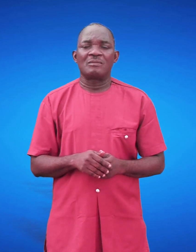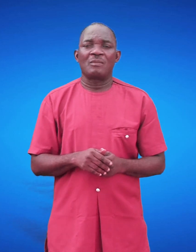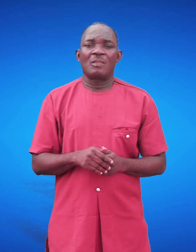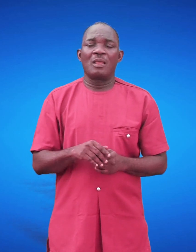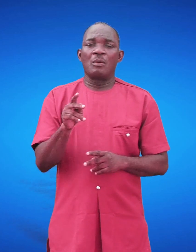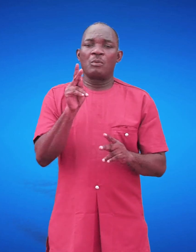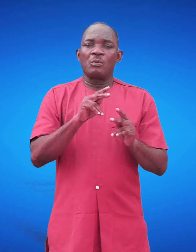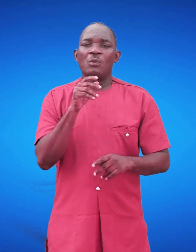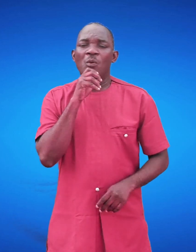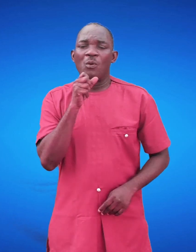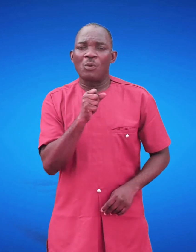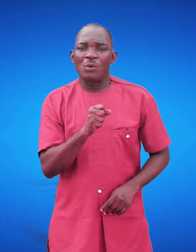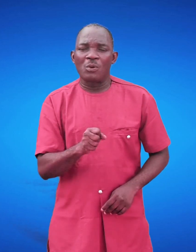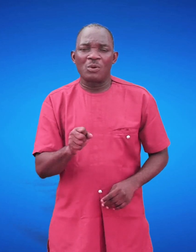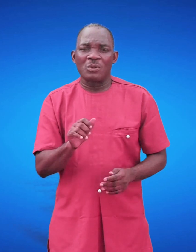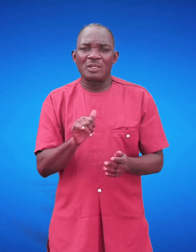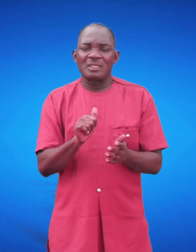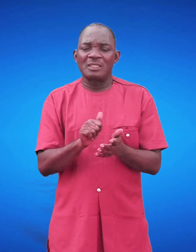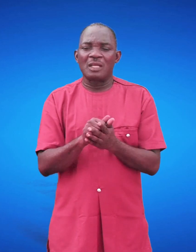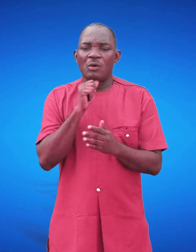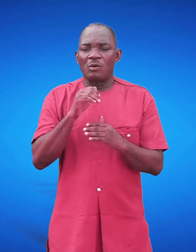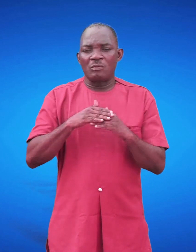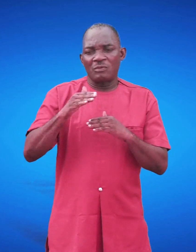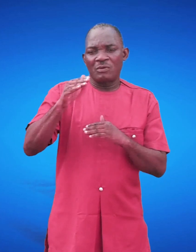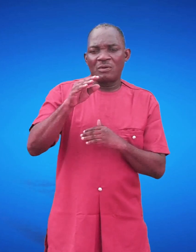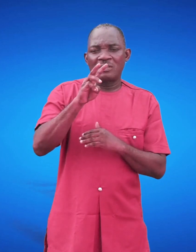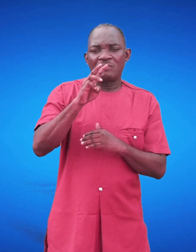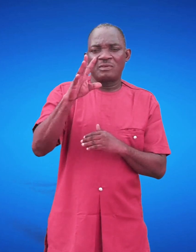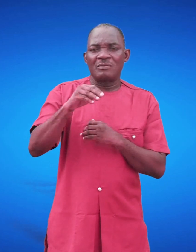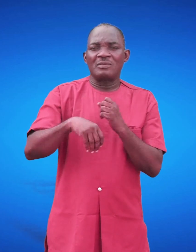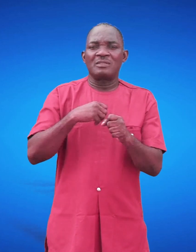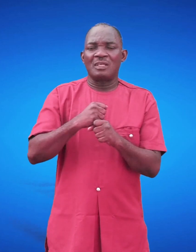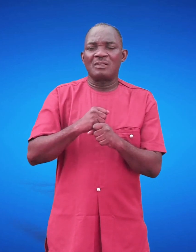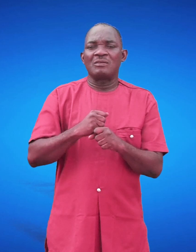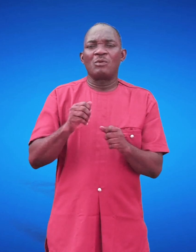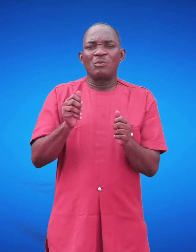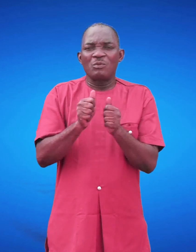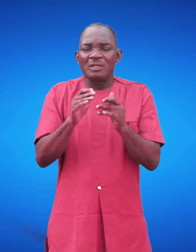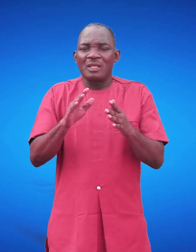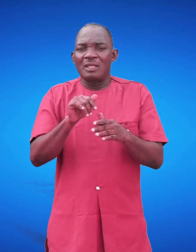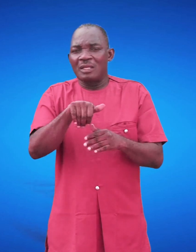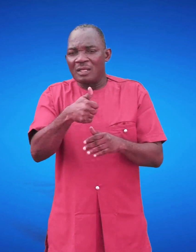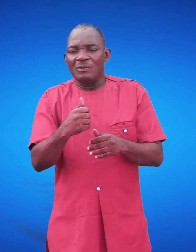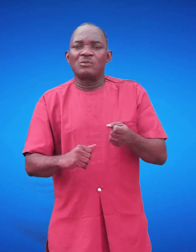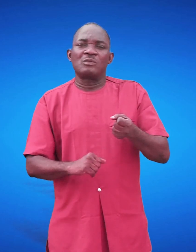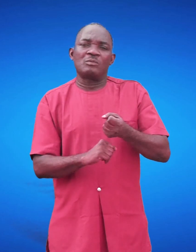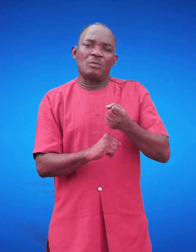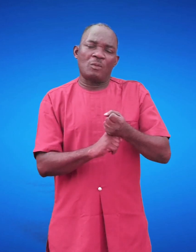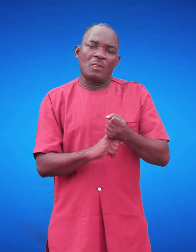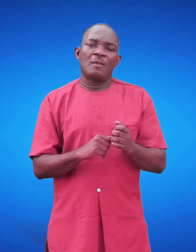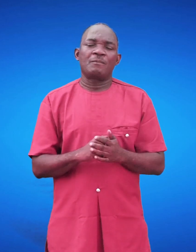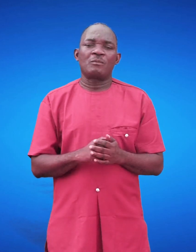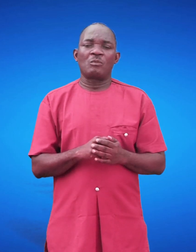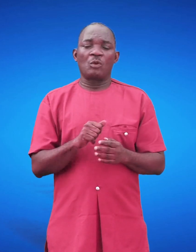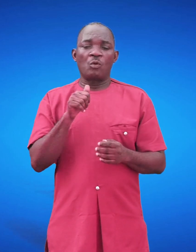elderly, that is 65 years and above, without support, pregnant